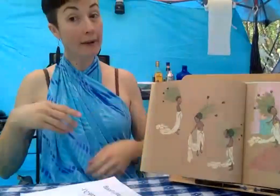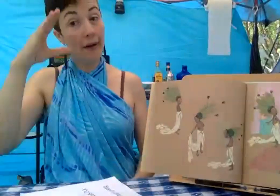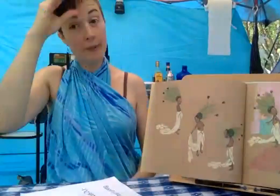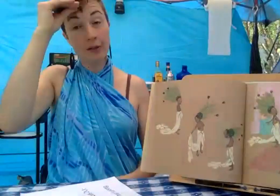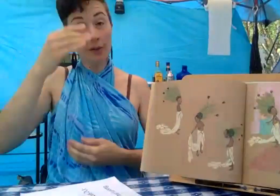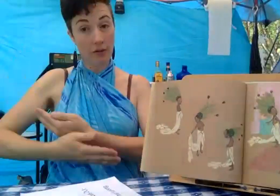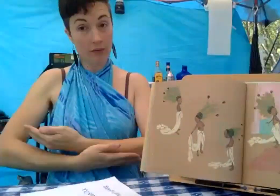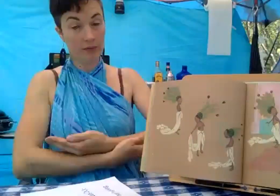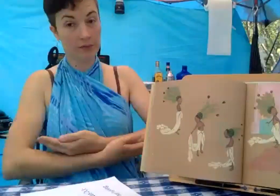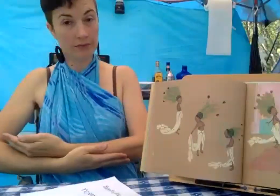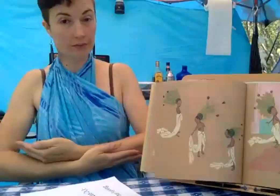Come here, mijo."